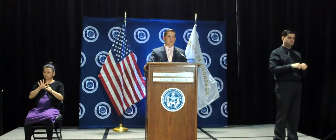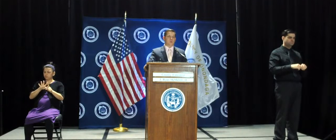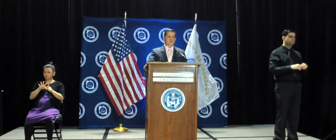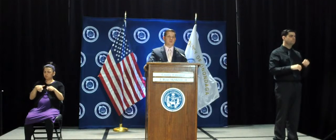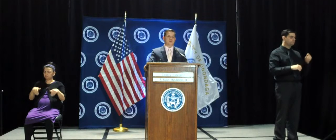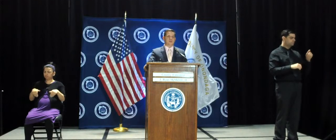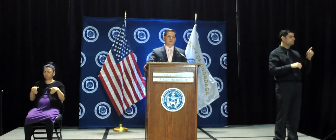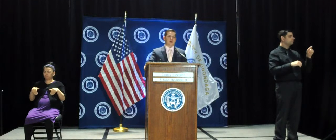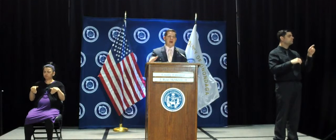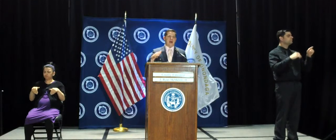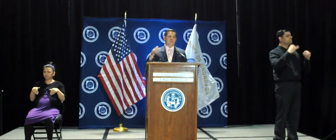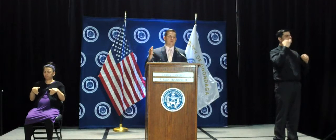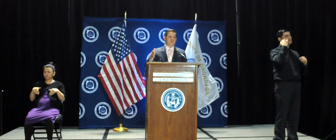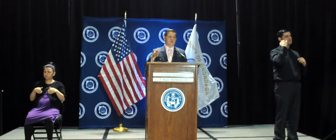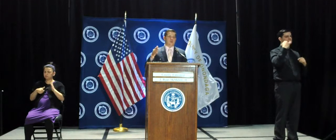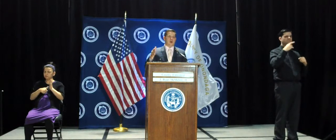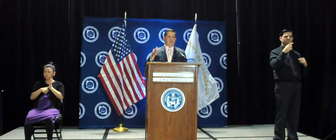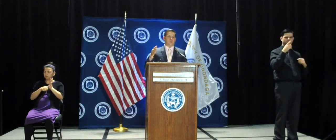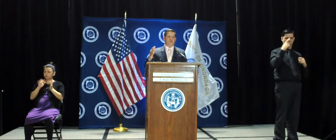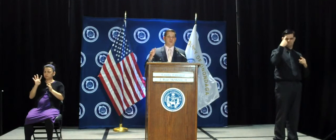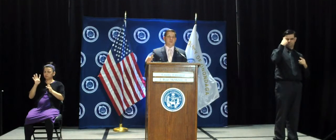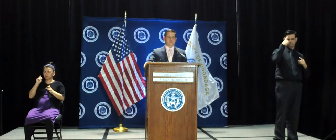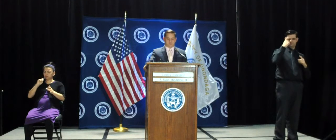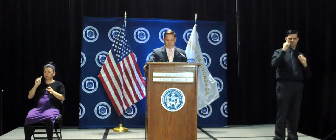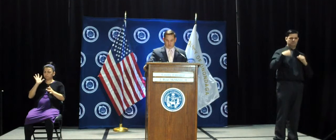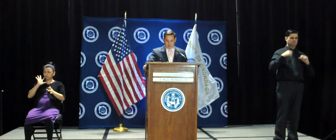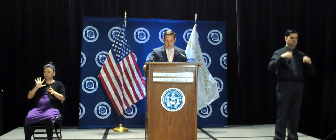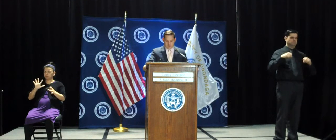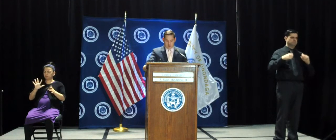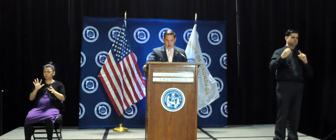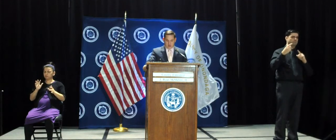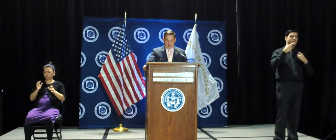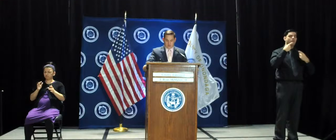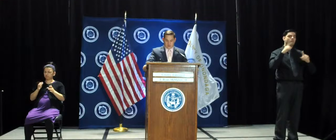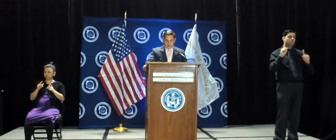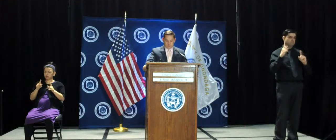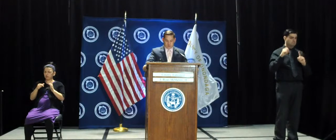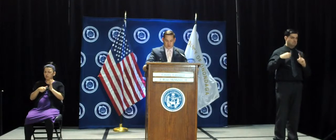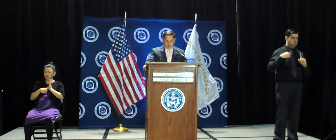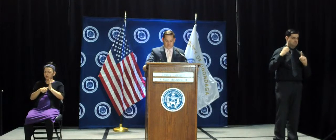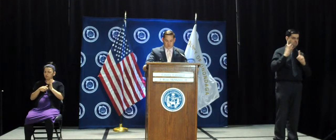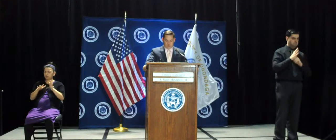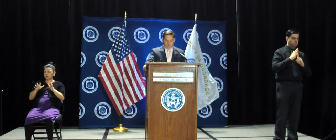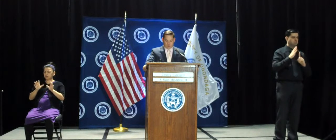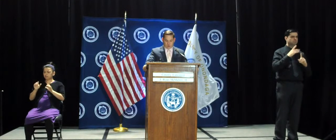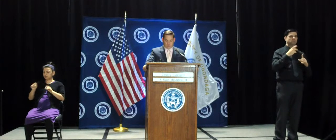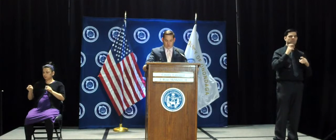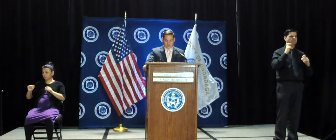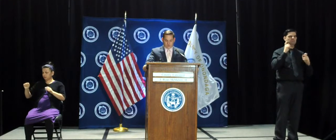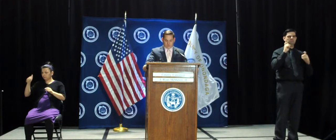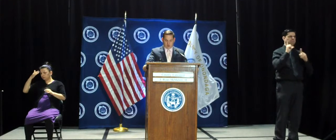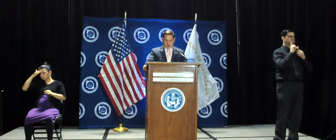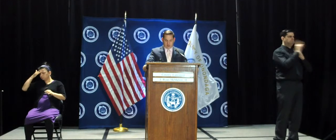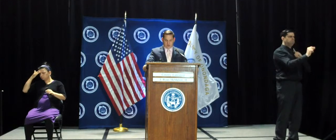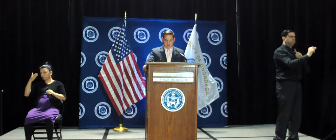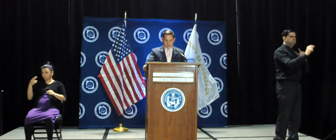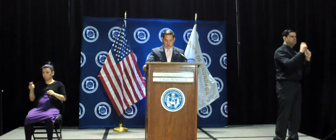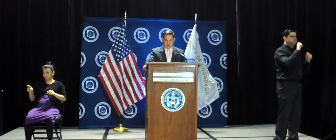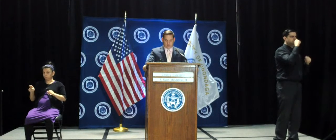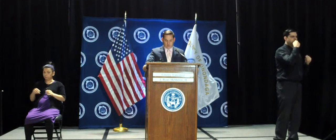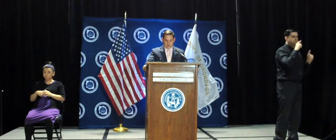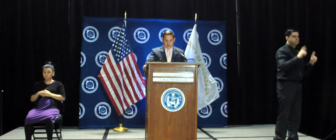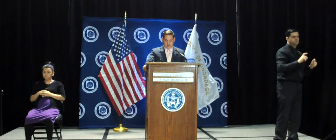you're exposed to see what happens with your symptoms. But if you were going to, for our K